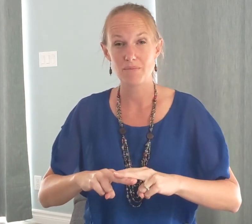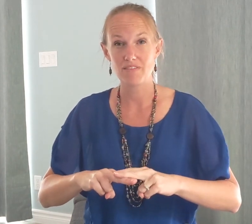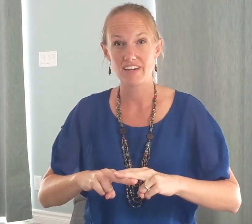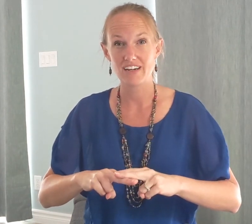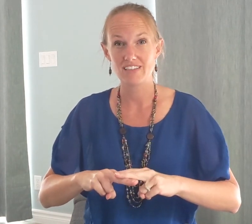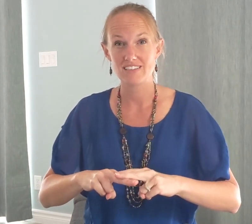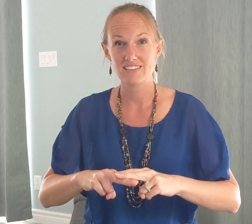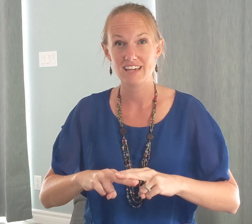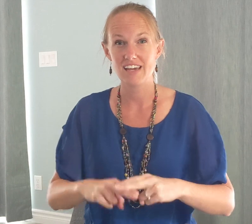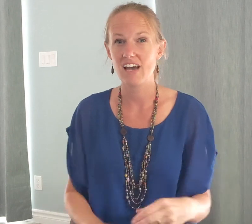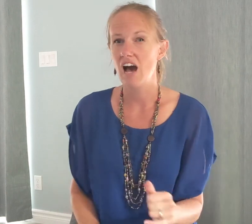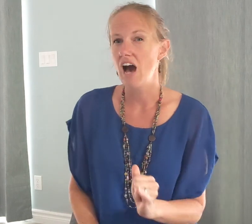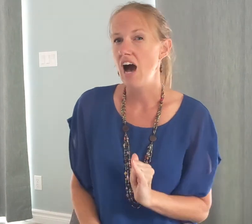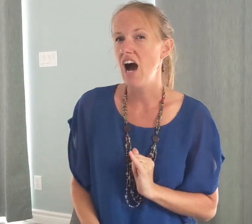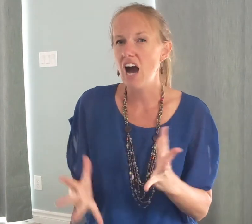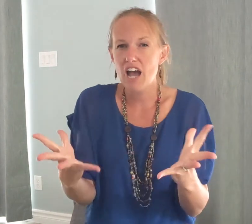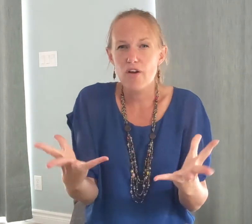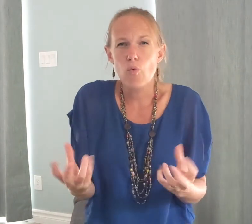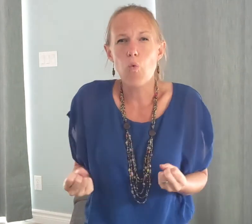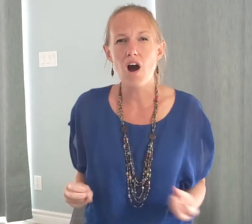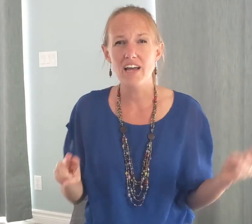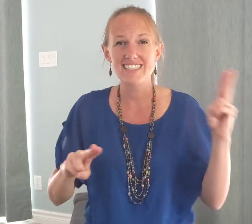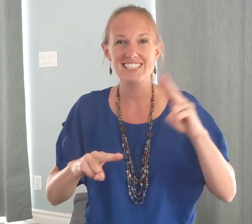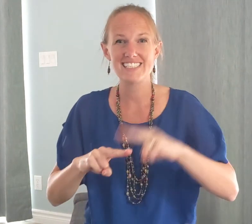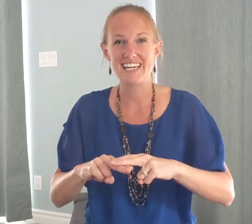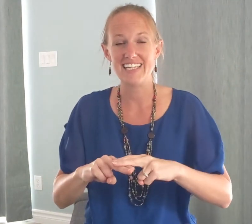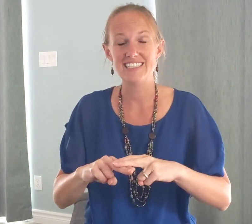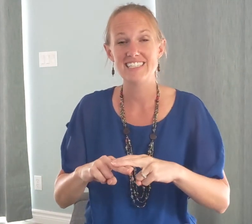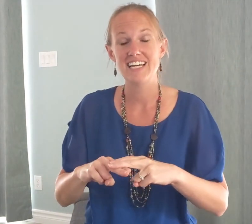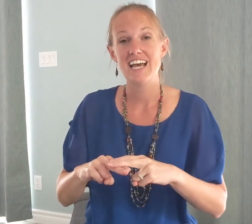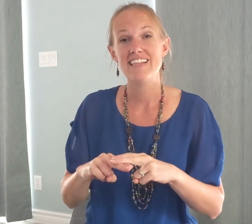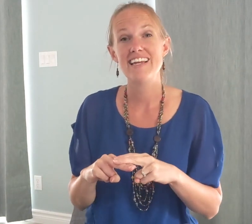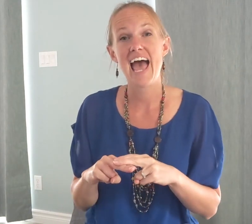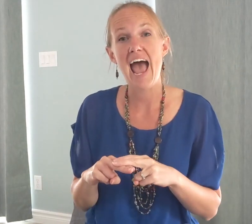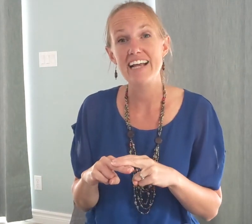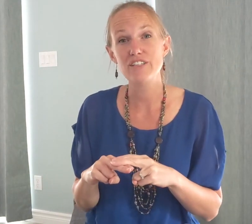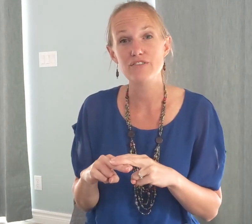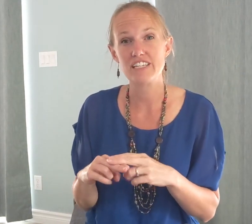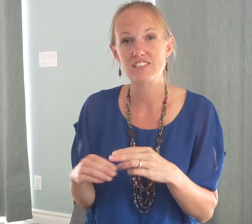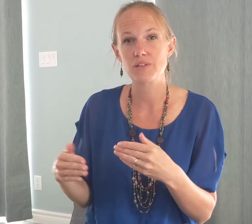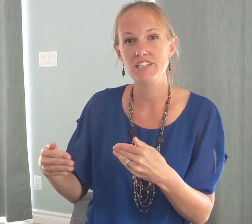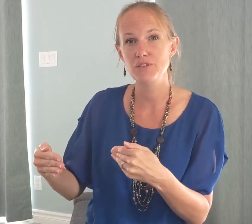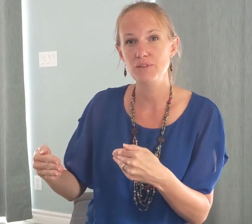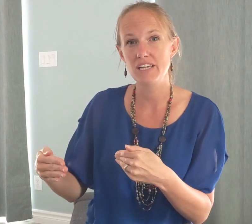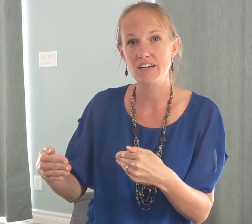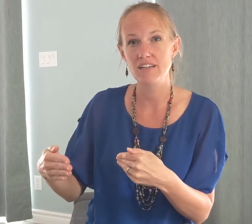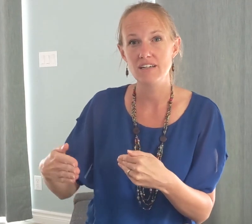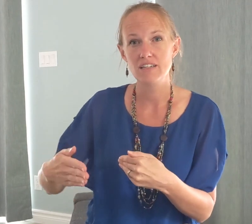non-dominant fingers, okay? I wanna sit, and then at your feet. So we're gonna do near. So